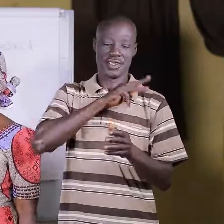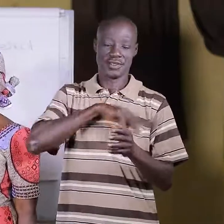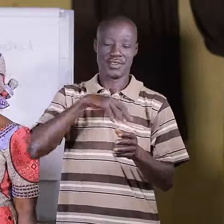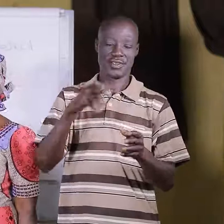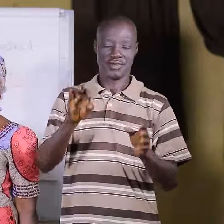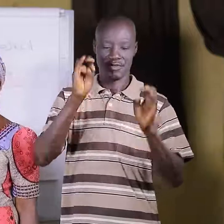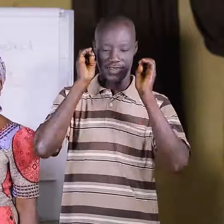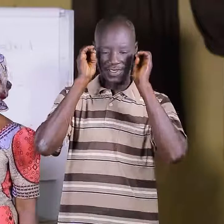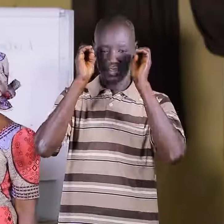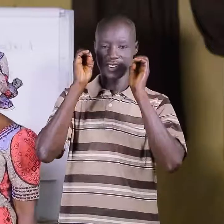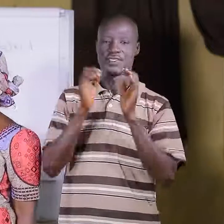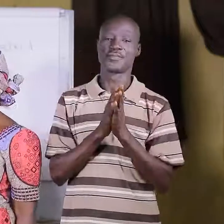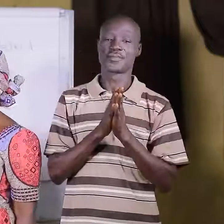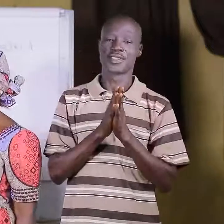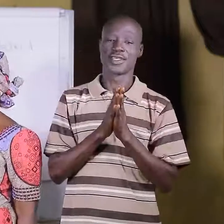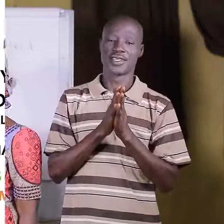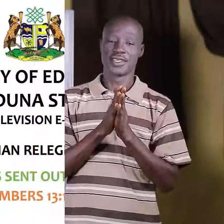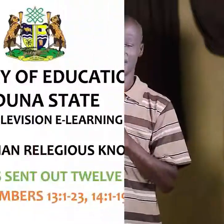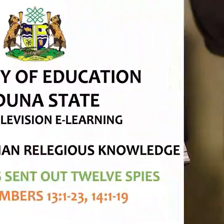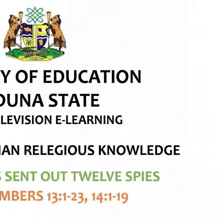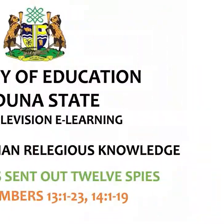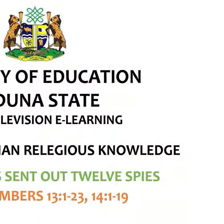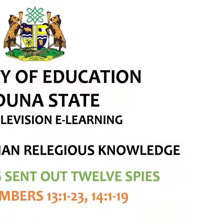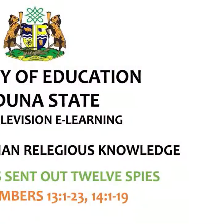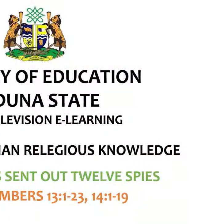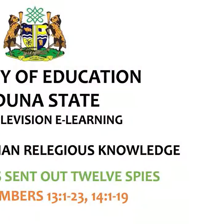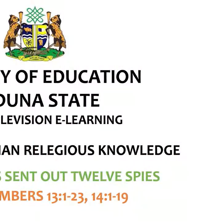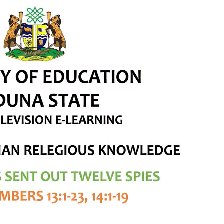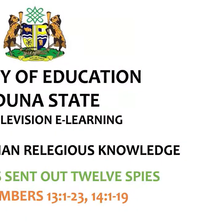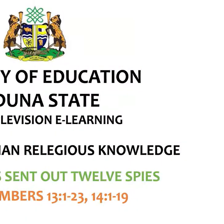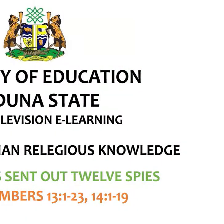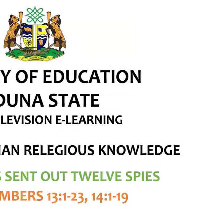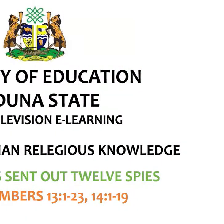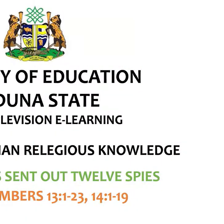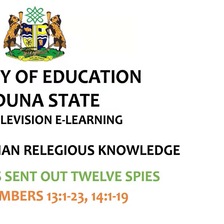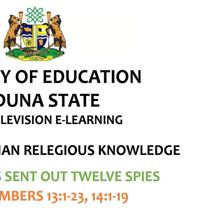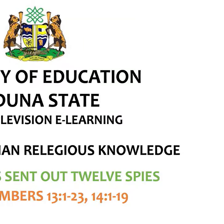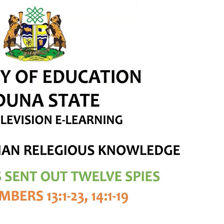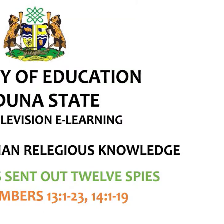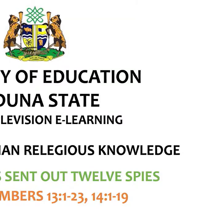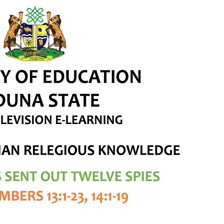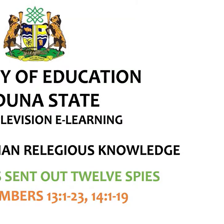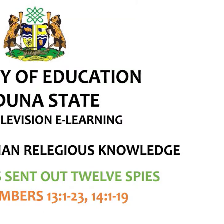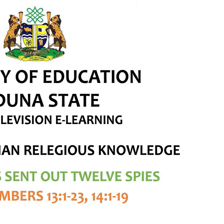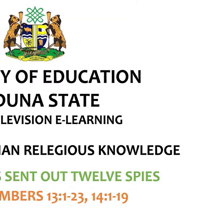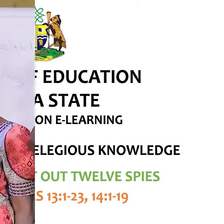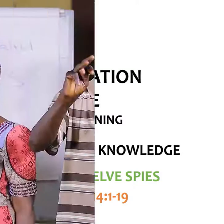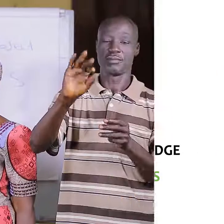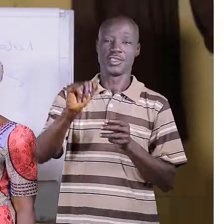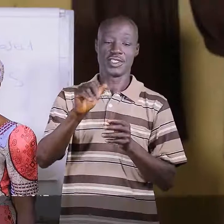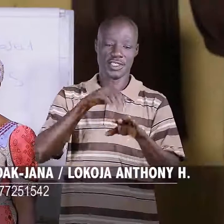of Education. And today we are going to look at the topic, Moses sent out 12